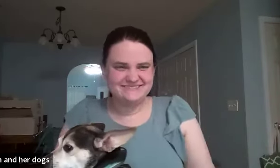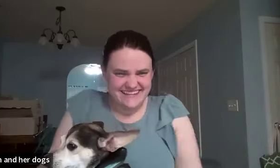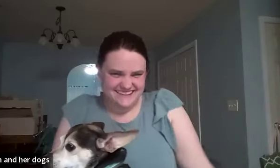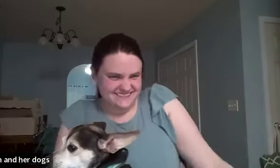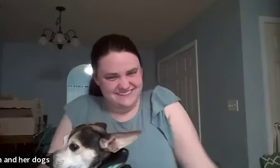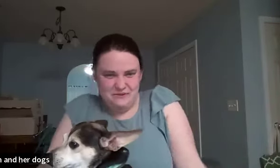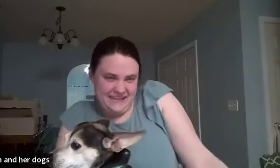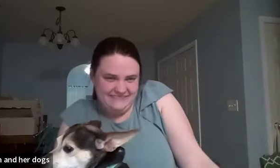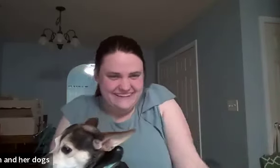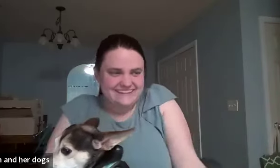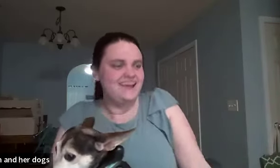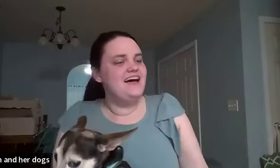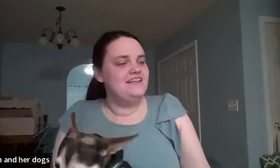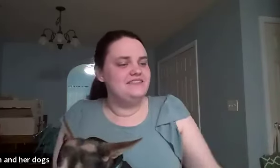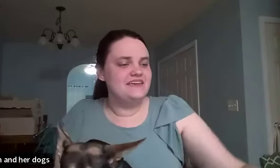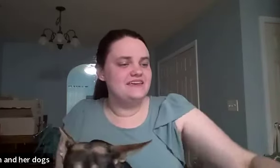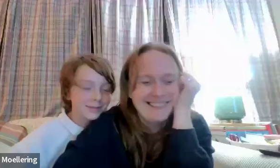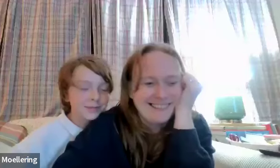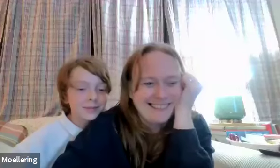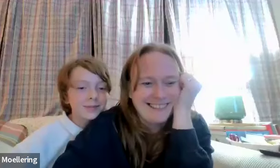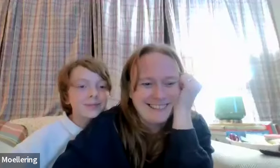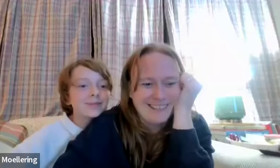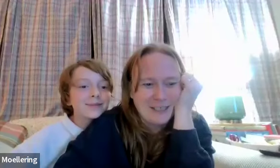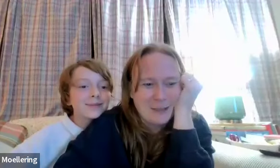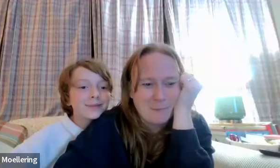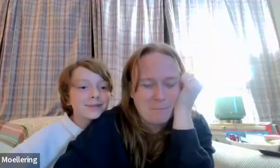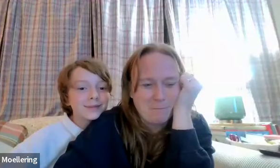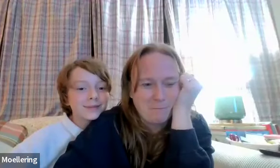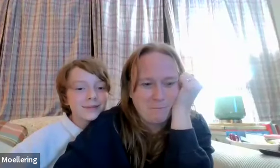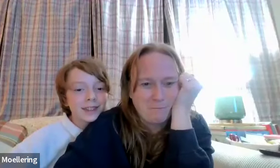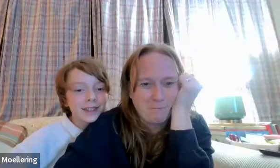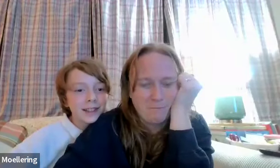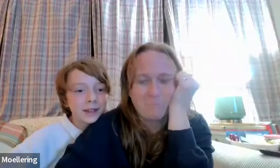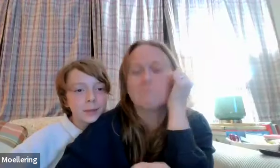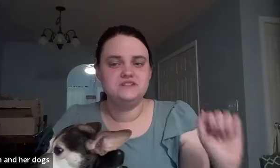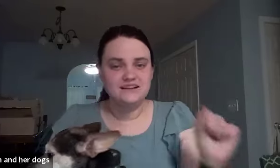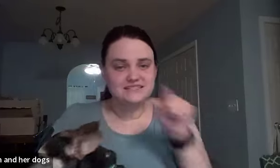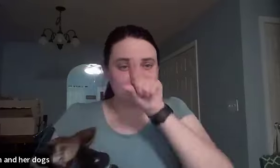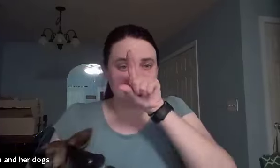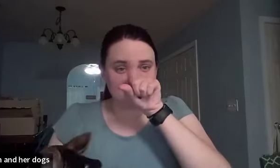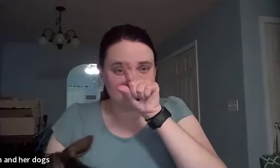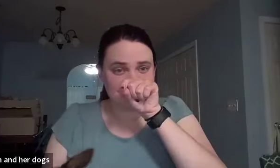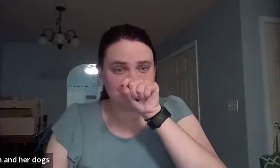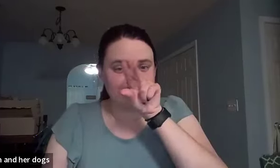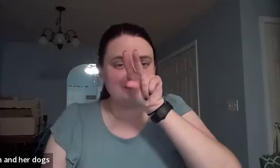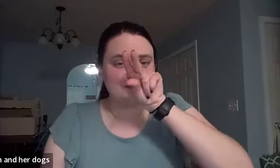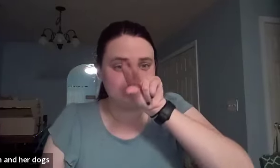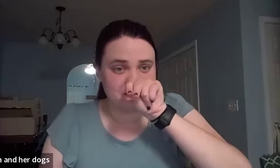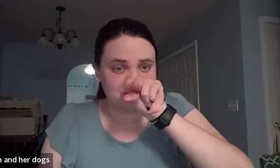Perfect. But yes, our little penguin. Then we have duck. So duck is similar to chicken, but it's 2